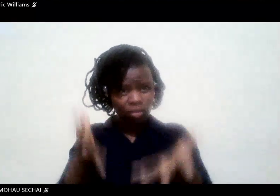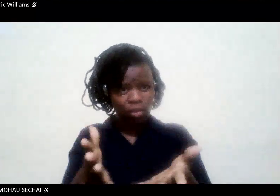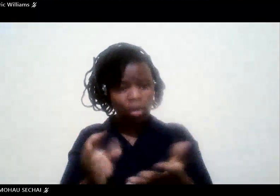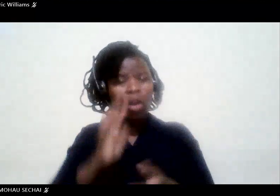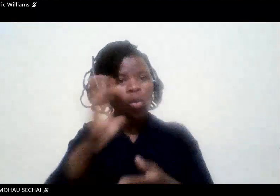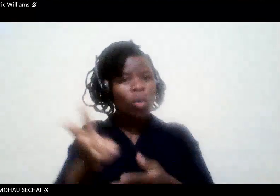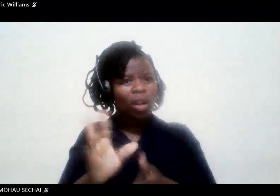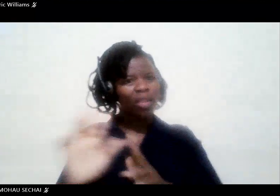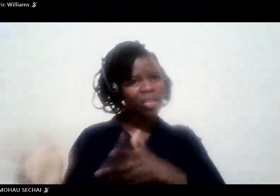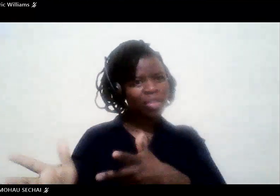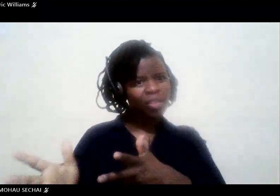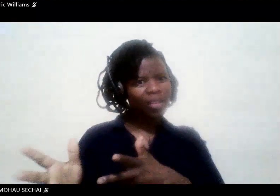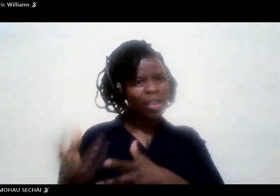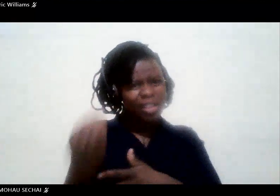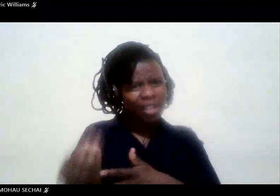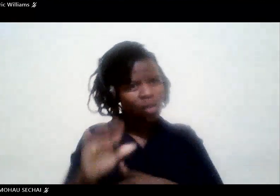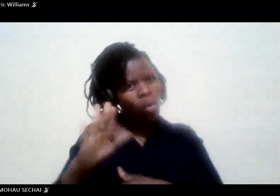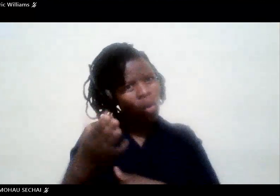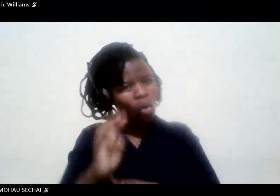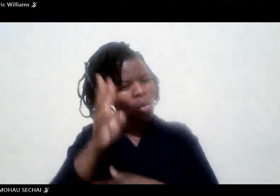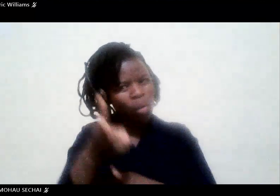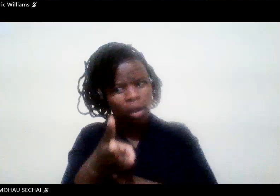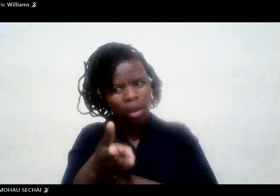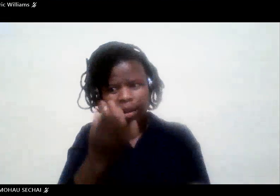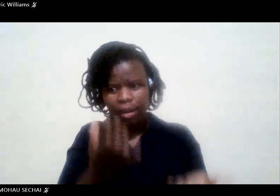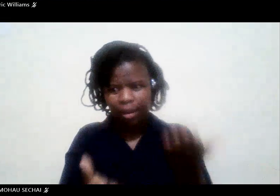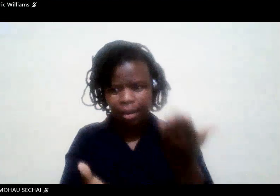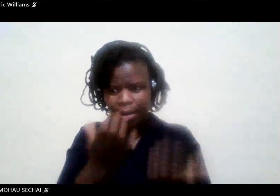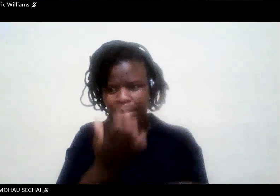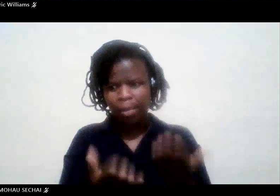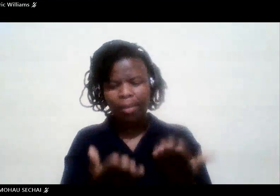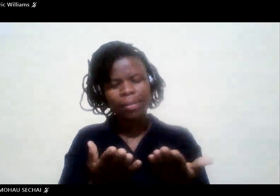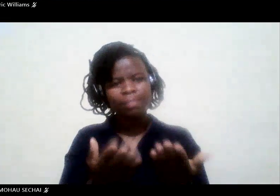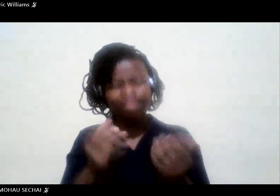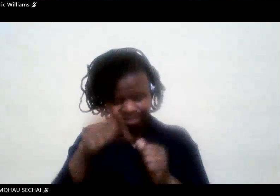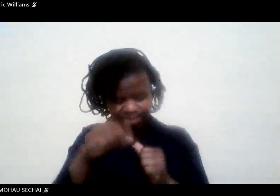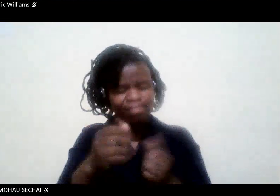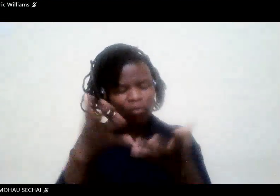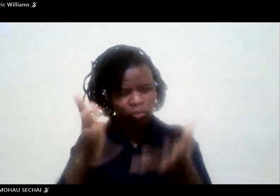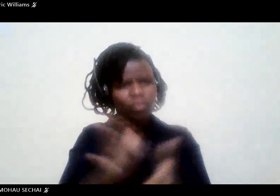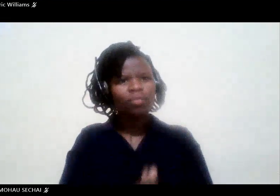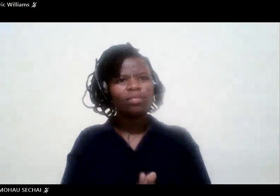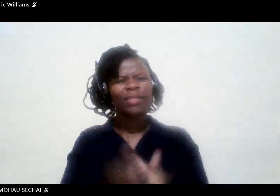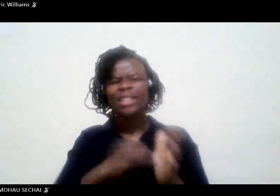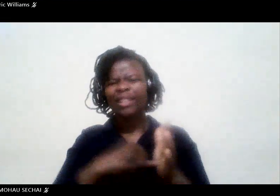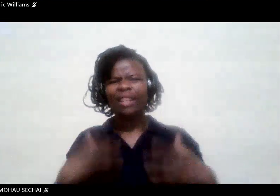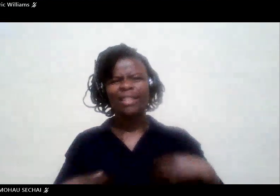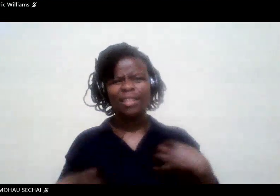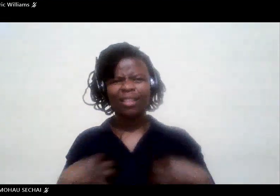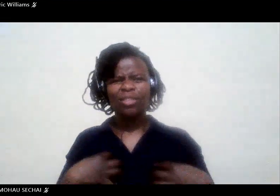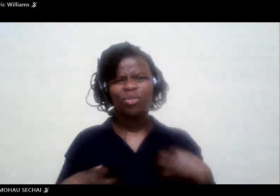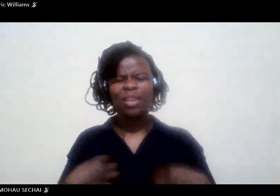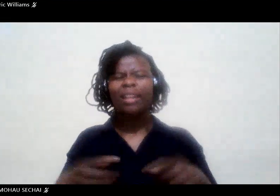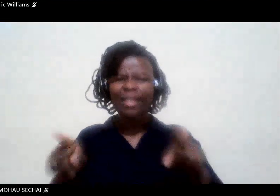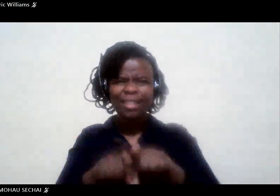child, or would you, yeah, I'm just curious and challenging